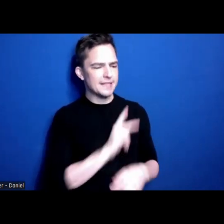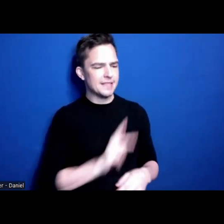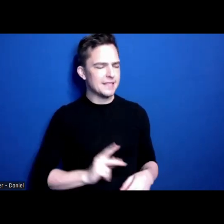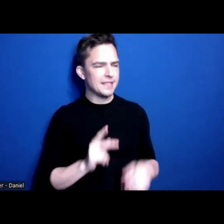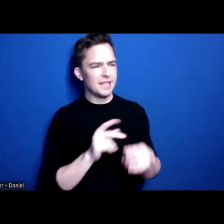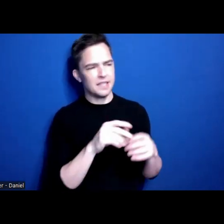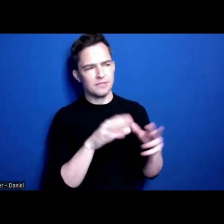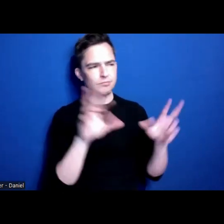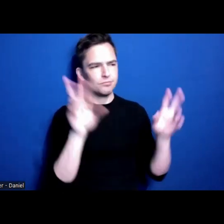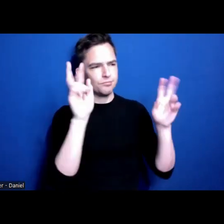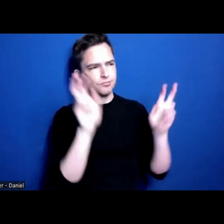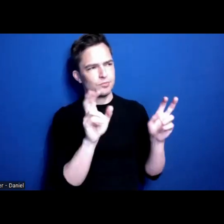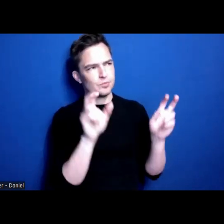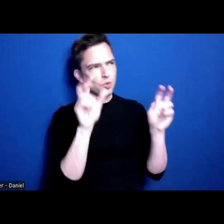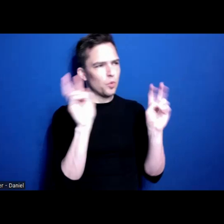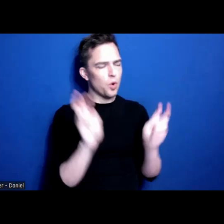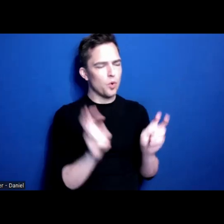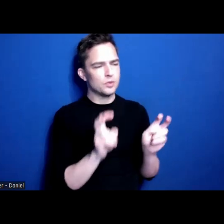at Coyote.